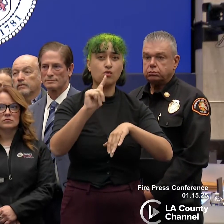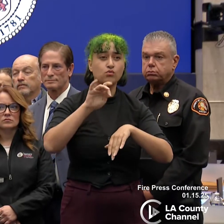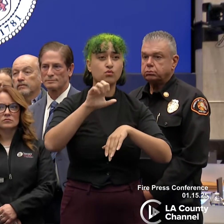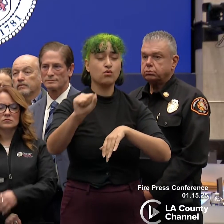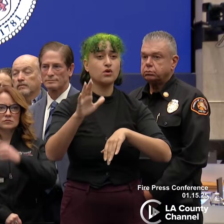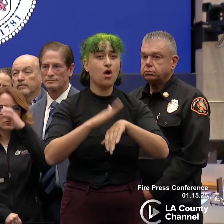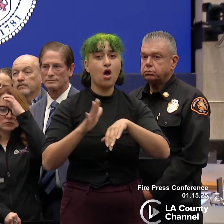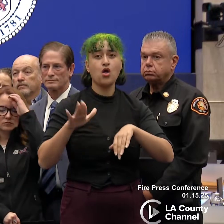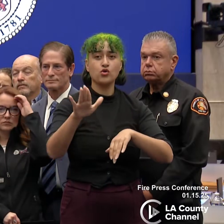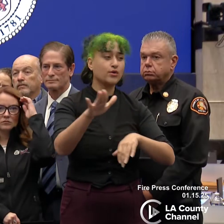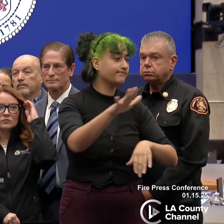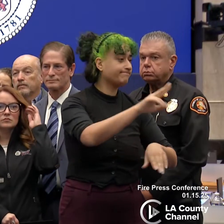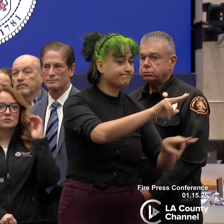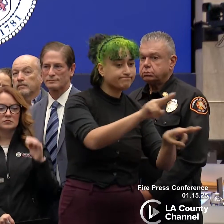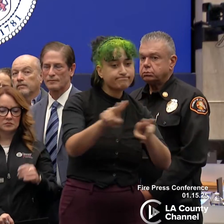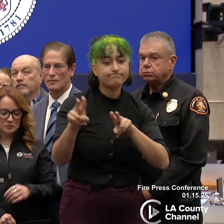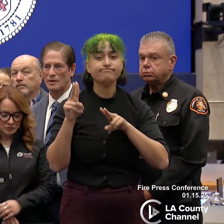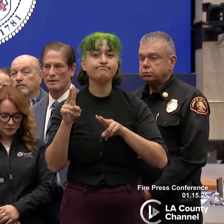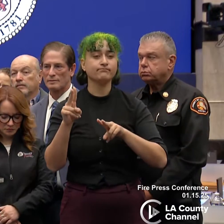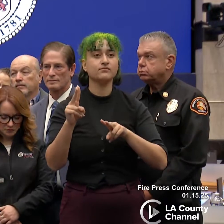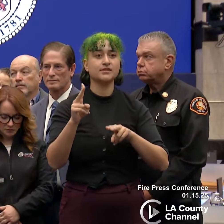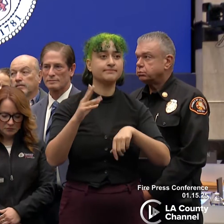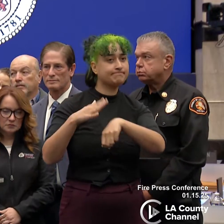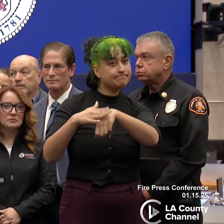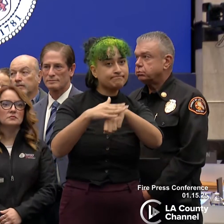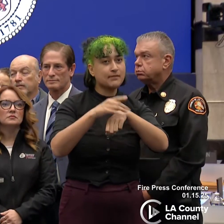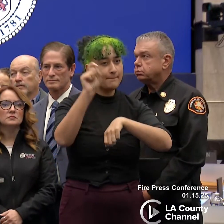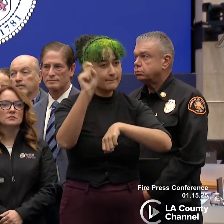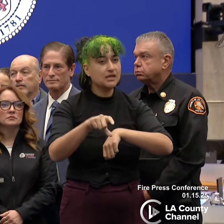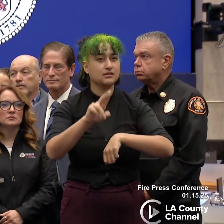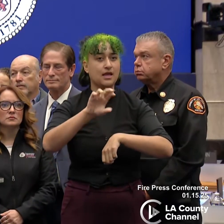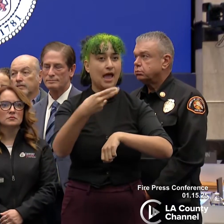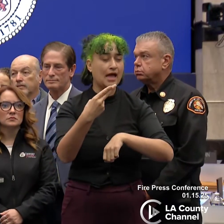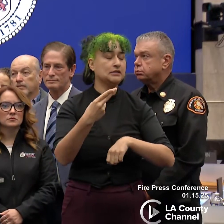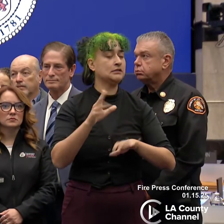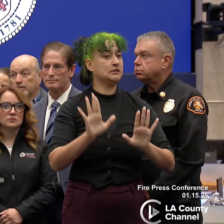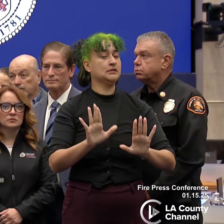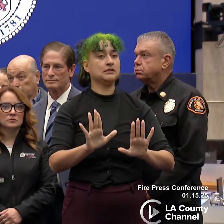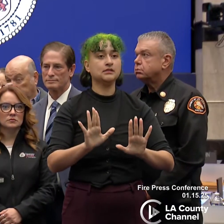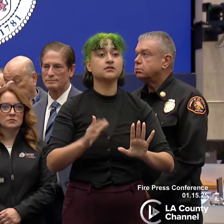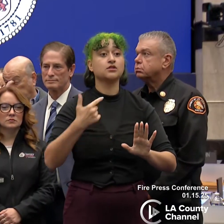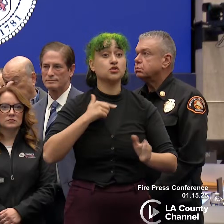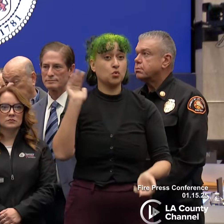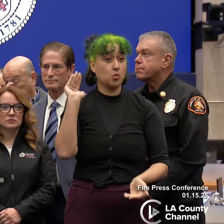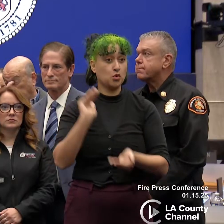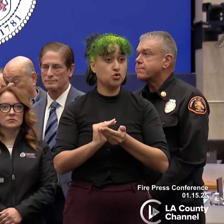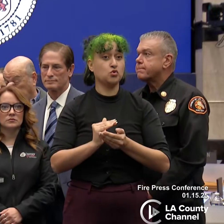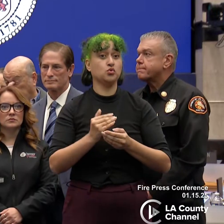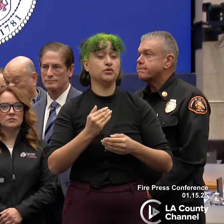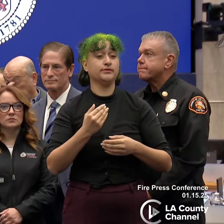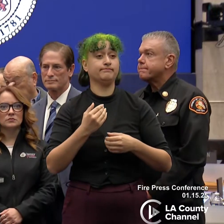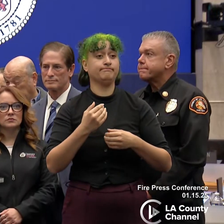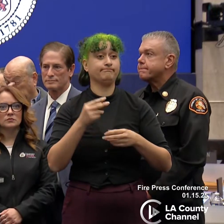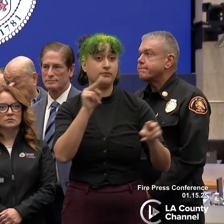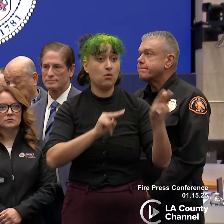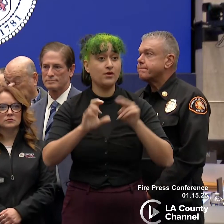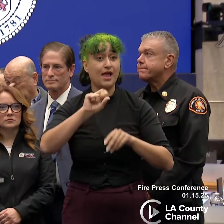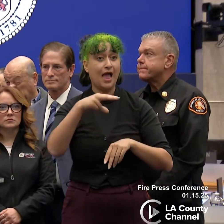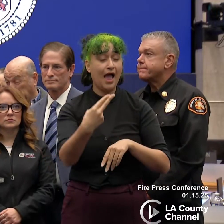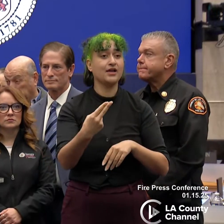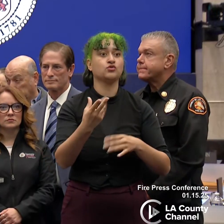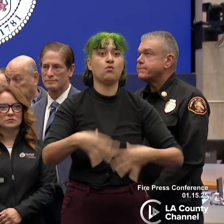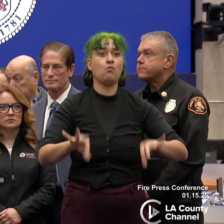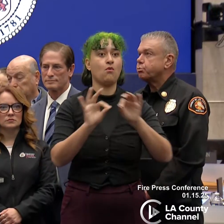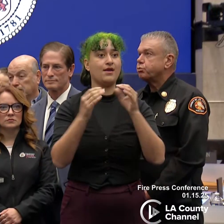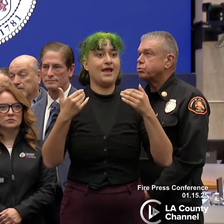and on your surroundings to take precautions. To effectively reduce exposure to harmful particles, it is critical